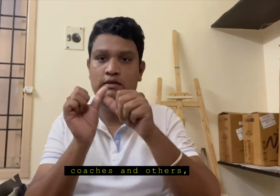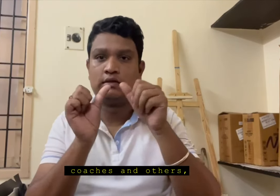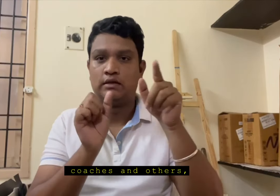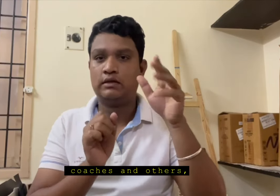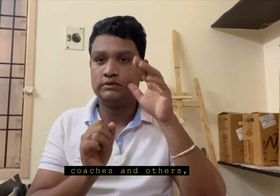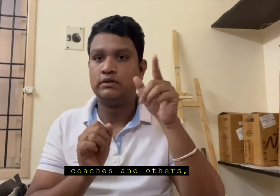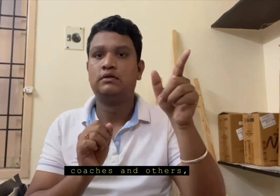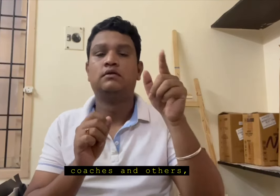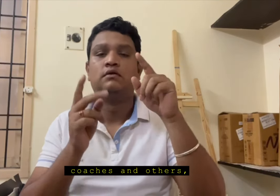coaches and others,